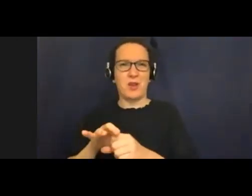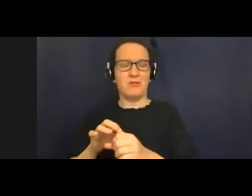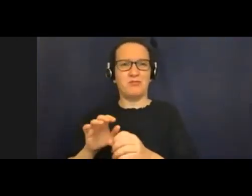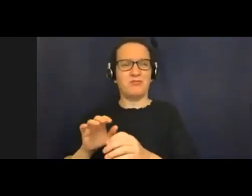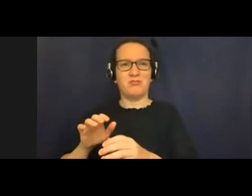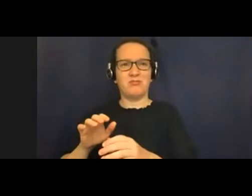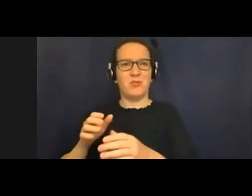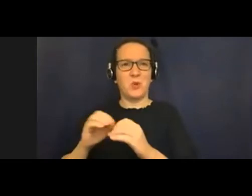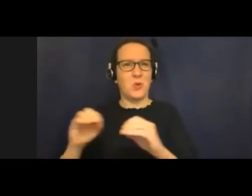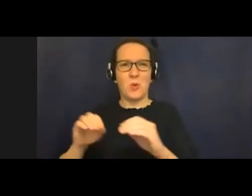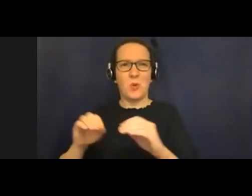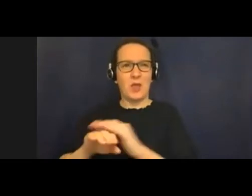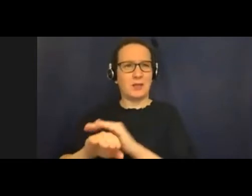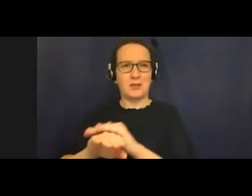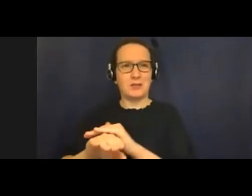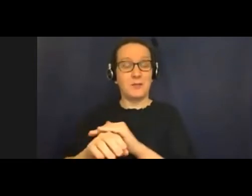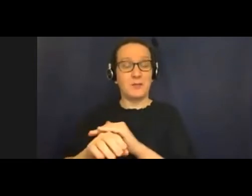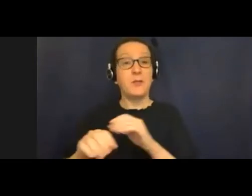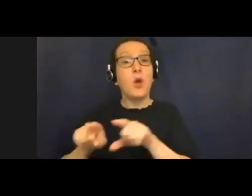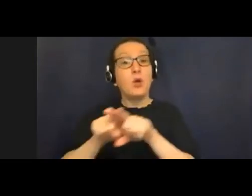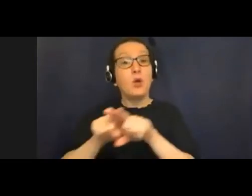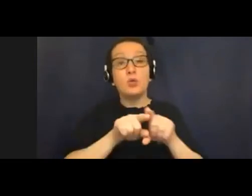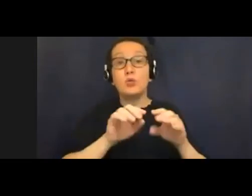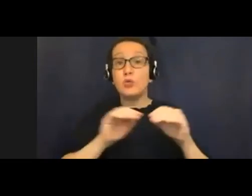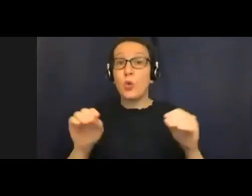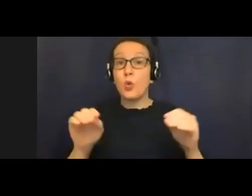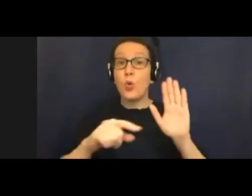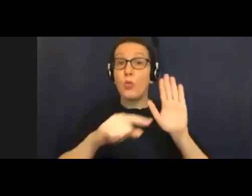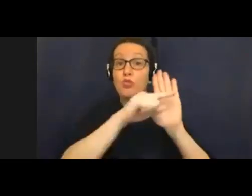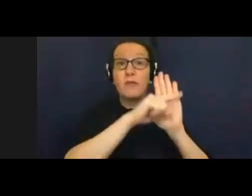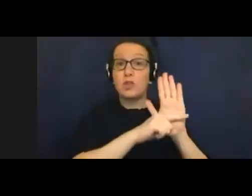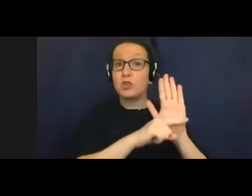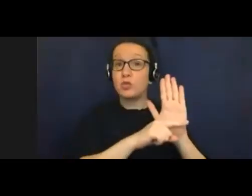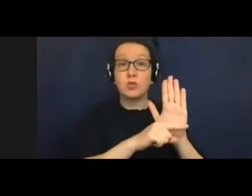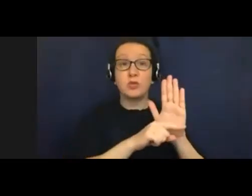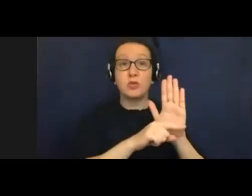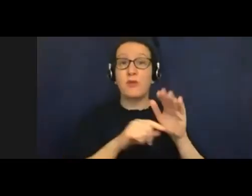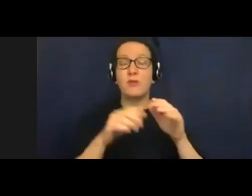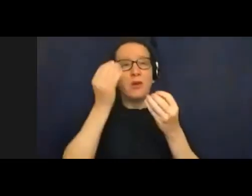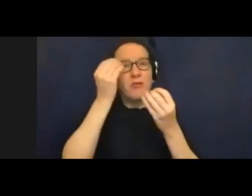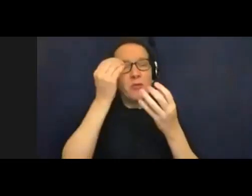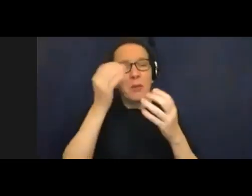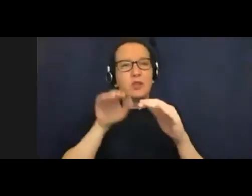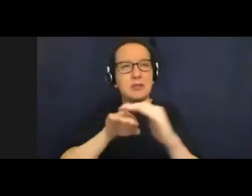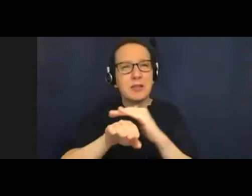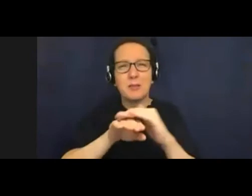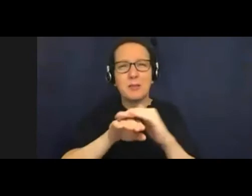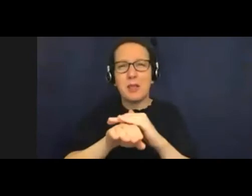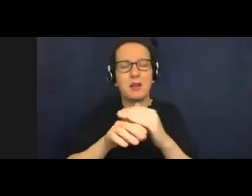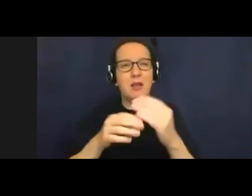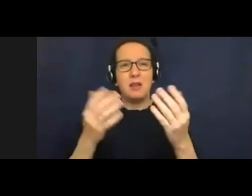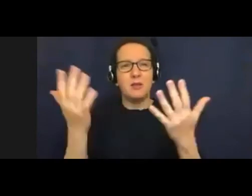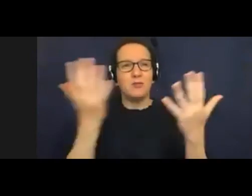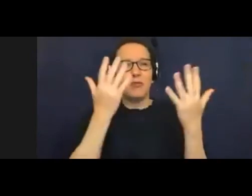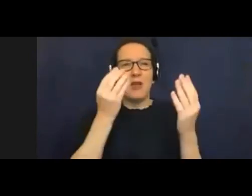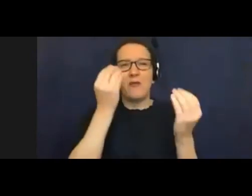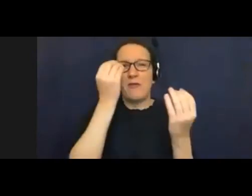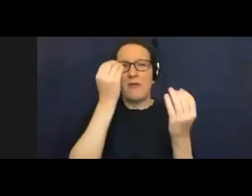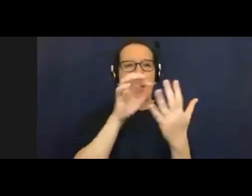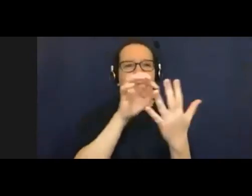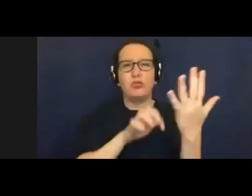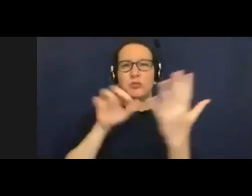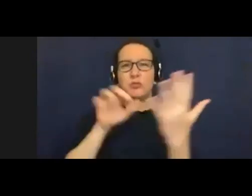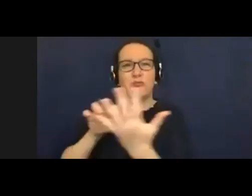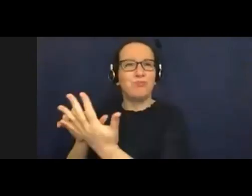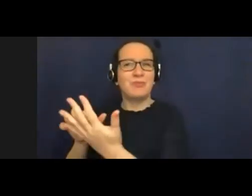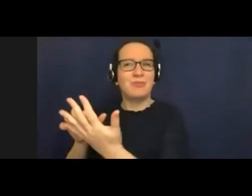contain mandatory provisions to secure information accessibility to all information published